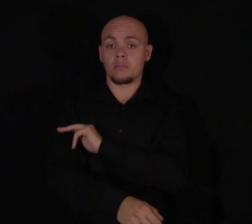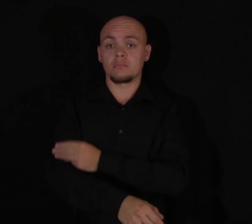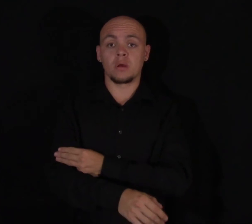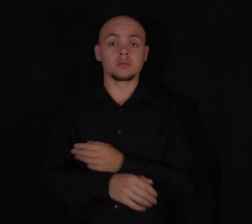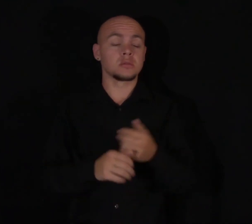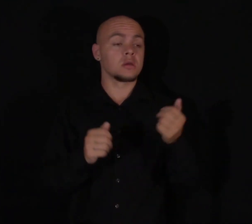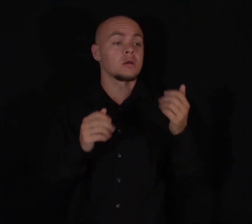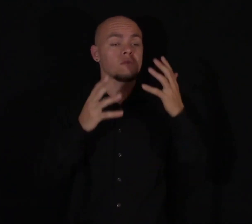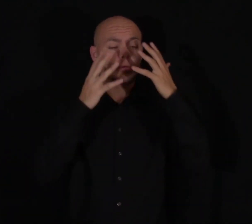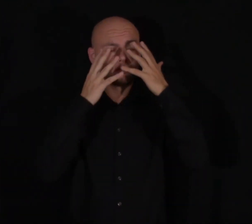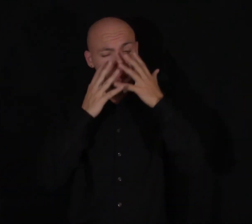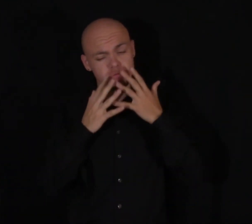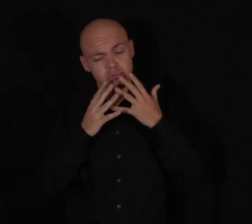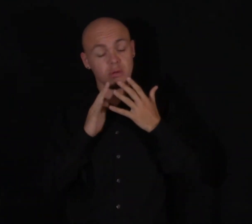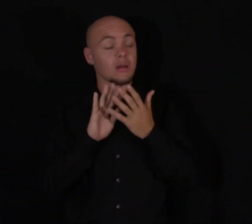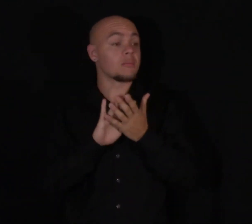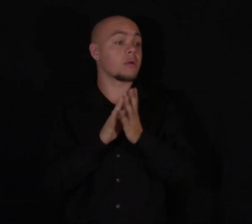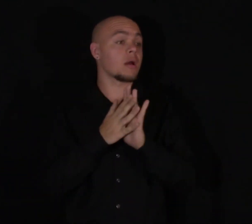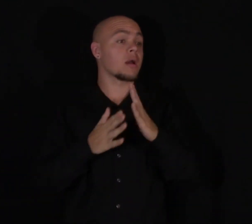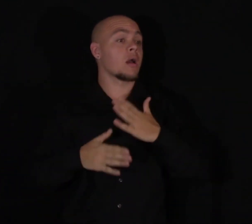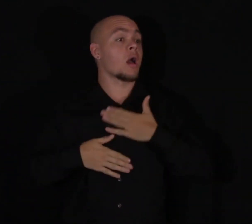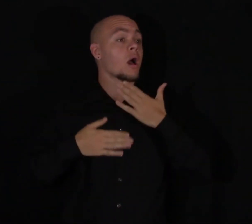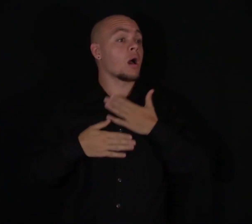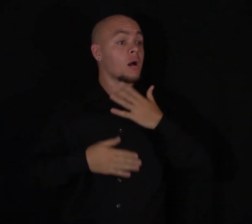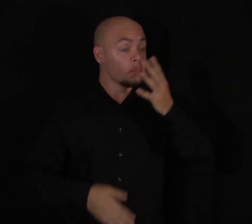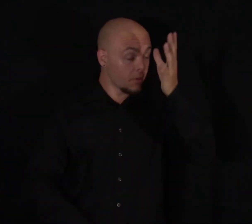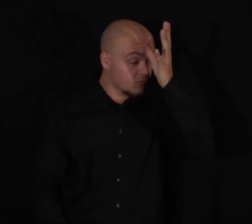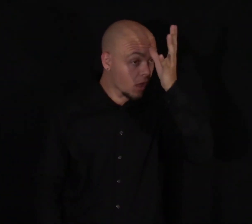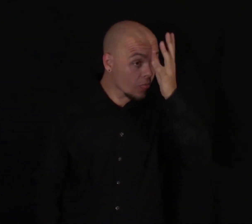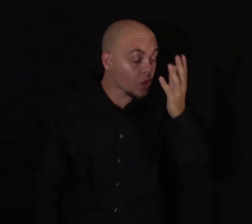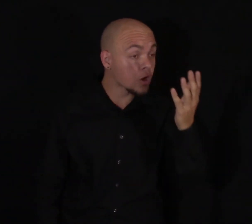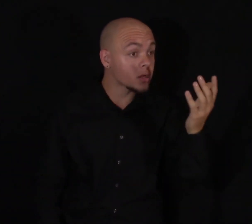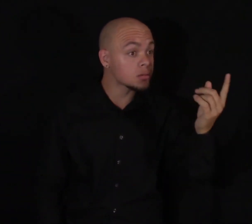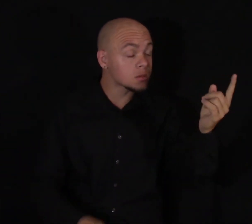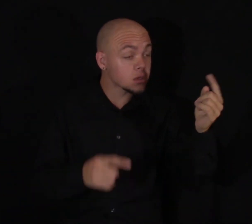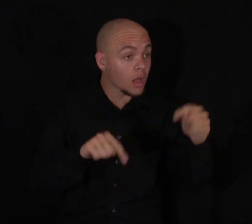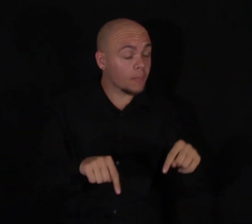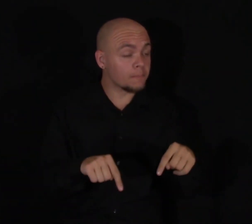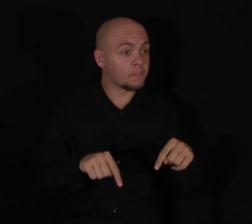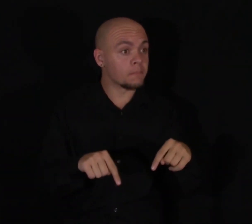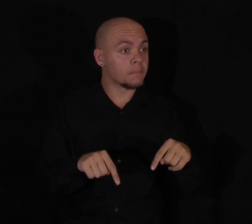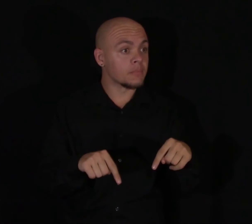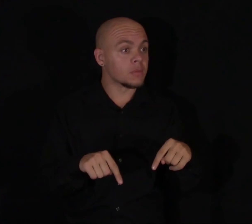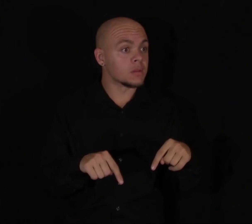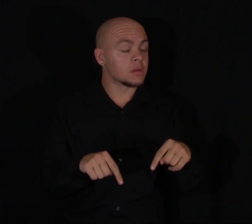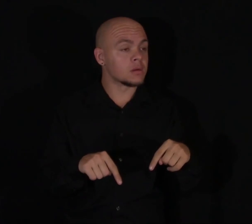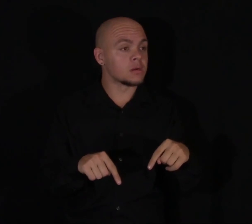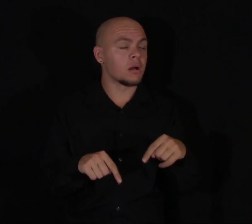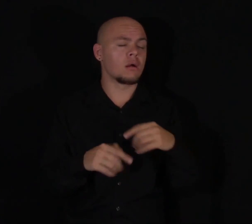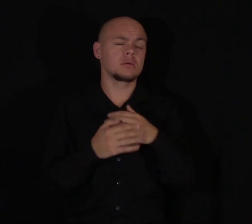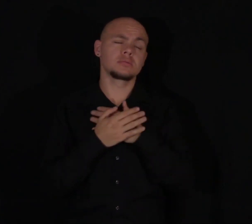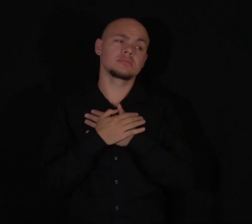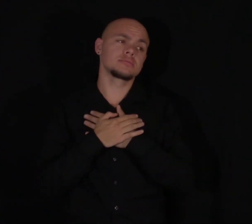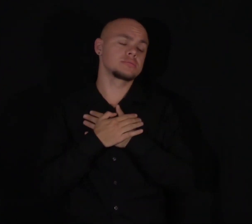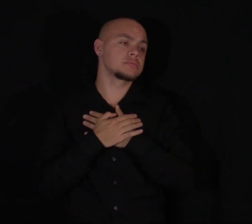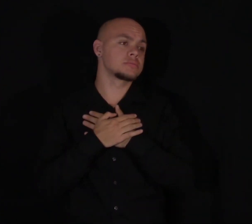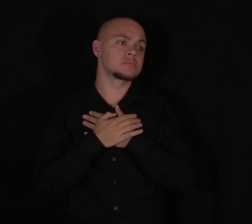anguish to pleasure. "Is my father indeed come? Oh, how kind,